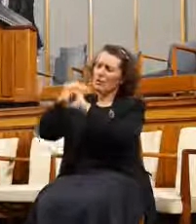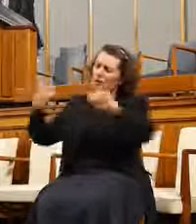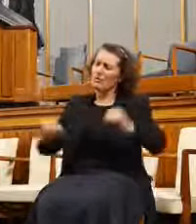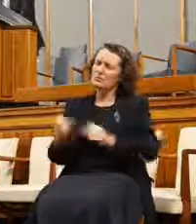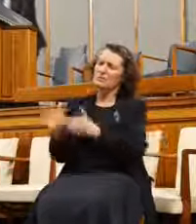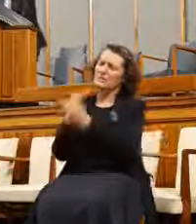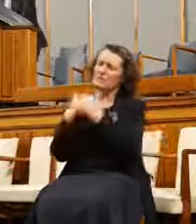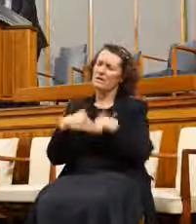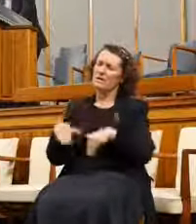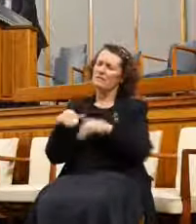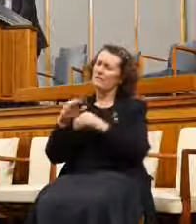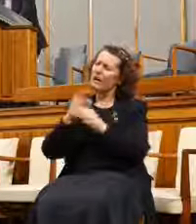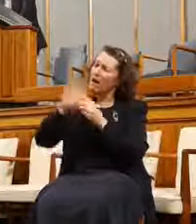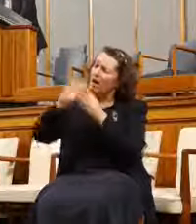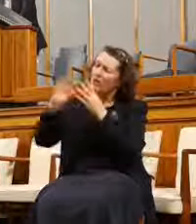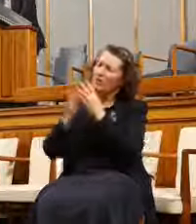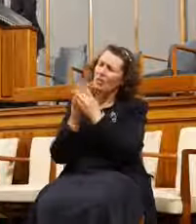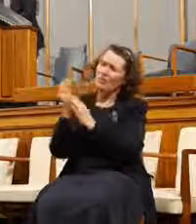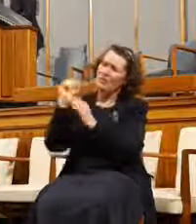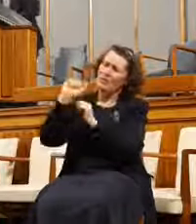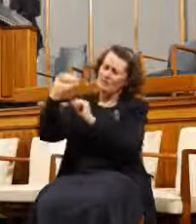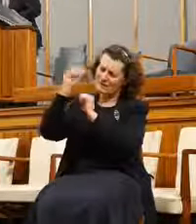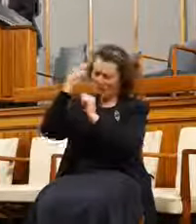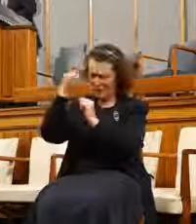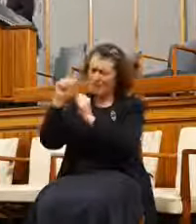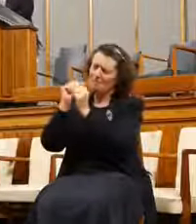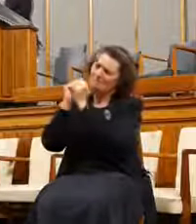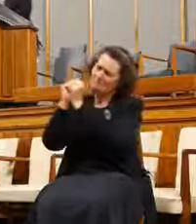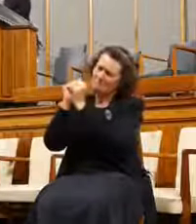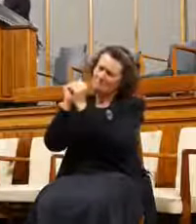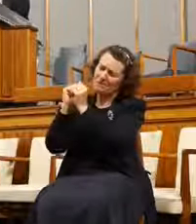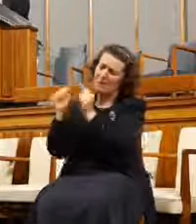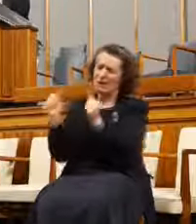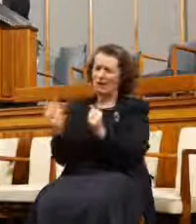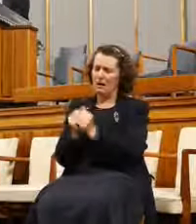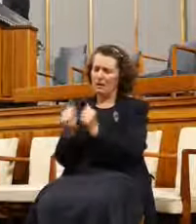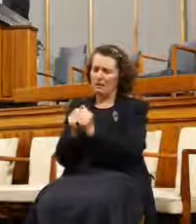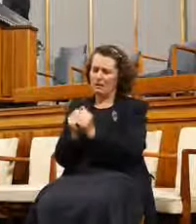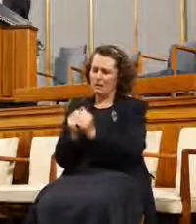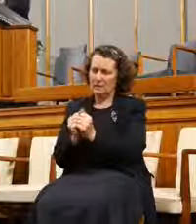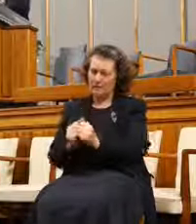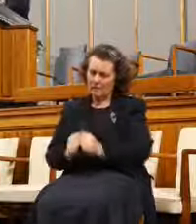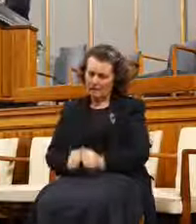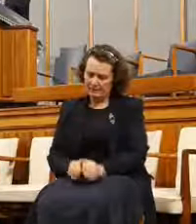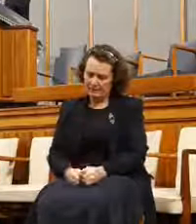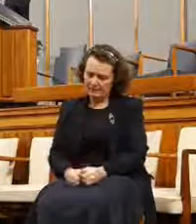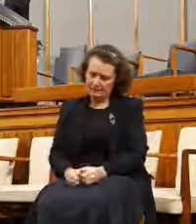Saviour, asking all for his dear sake. Amen. Amen.